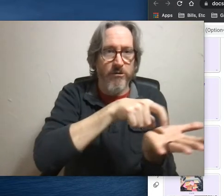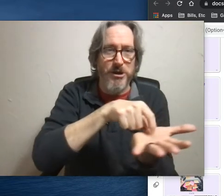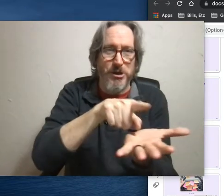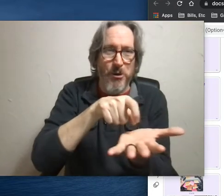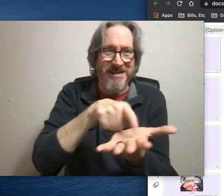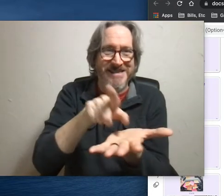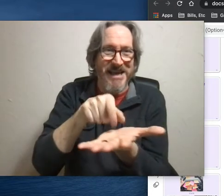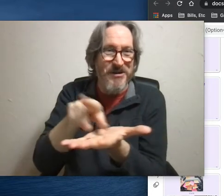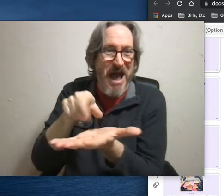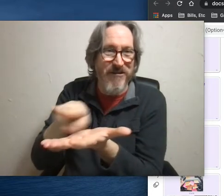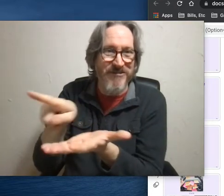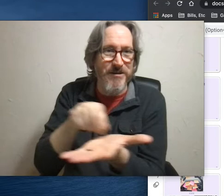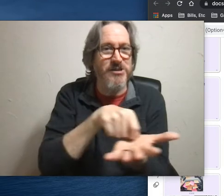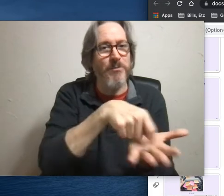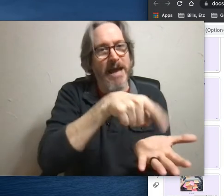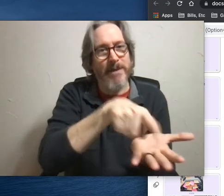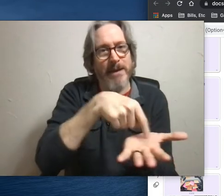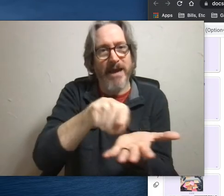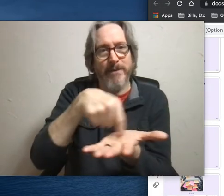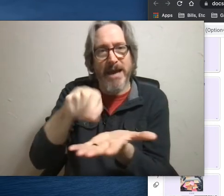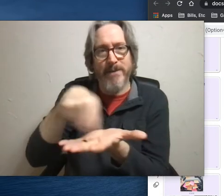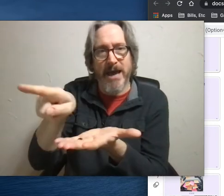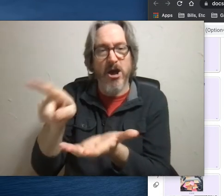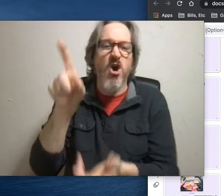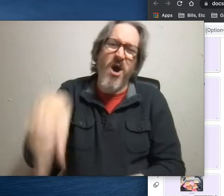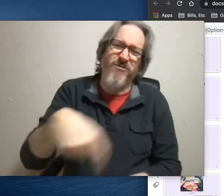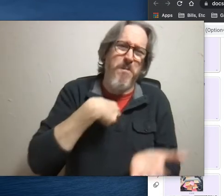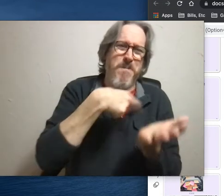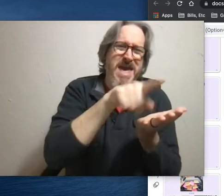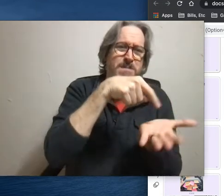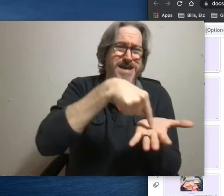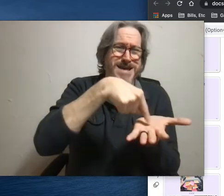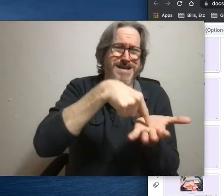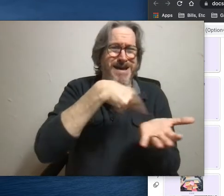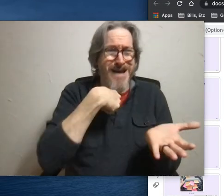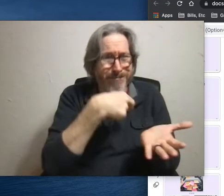out the coins that you have, right? So pay.